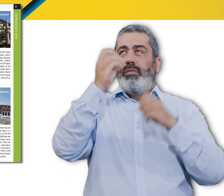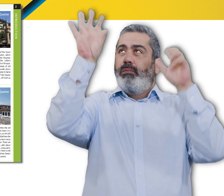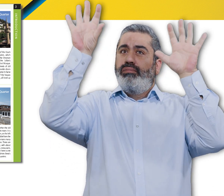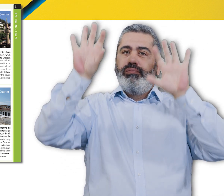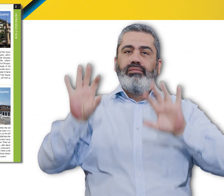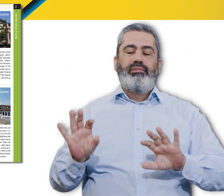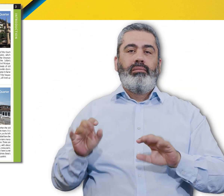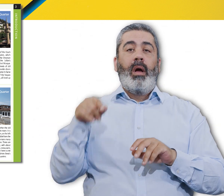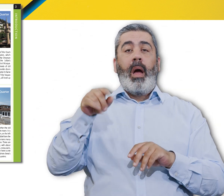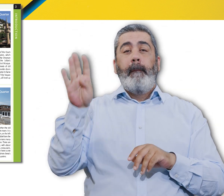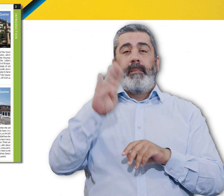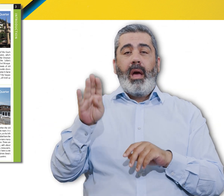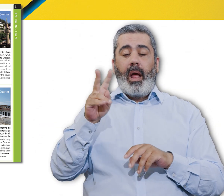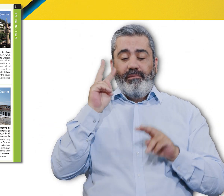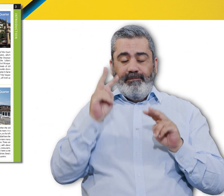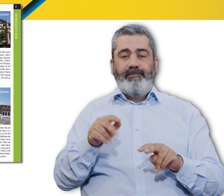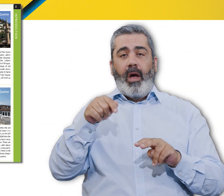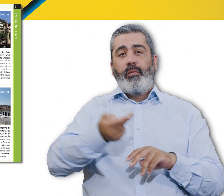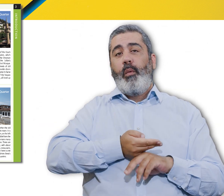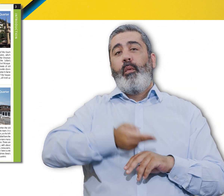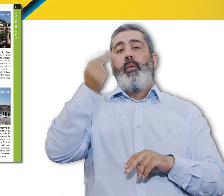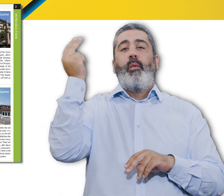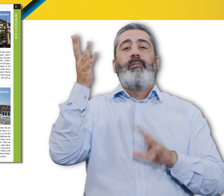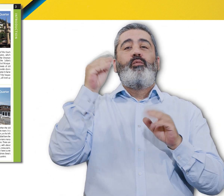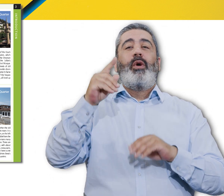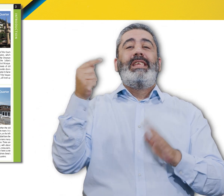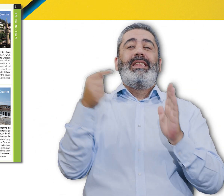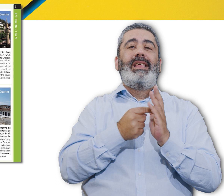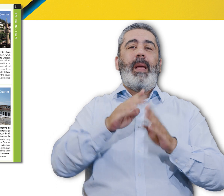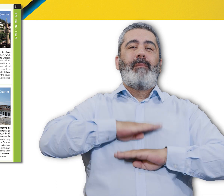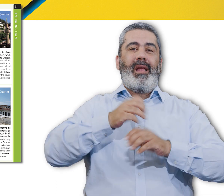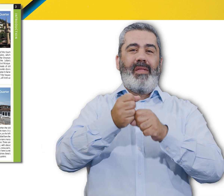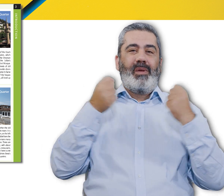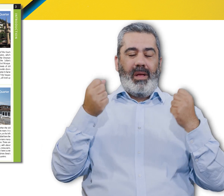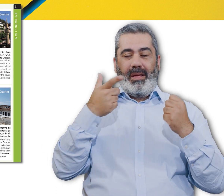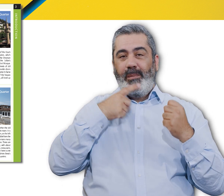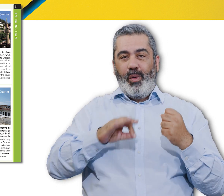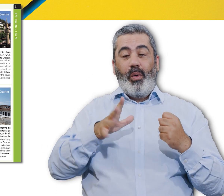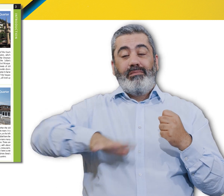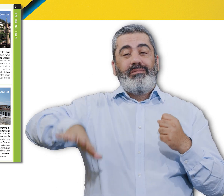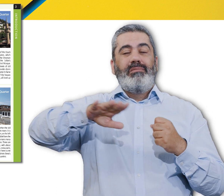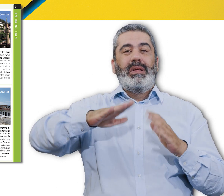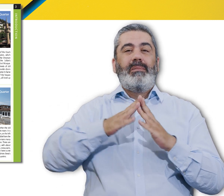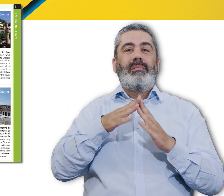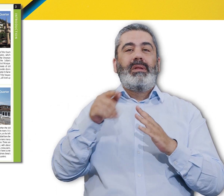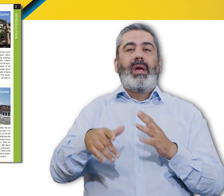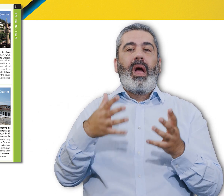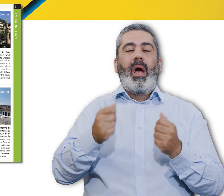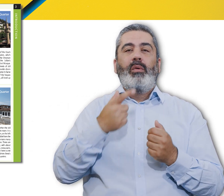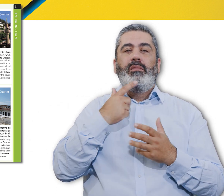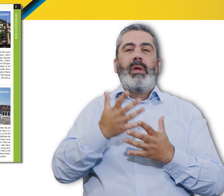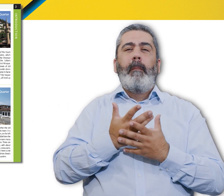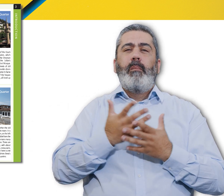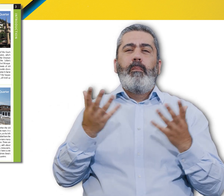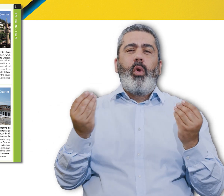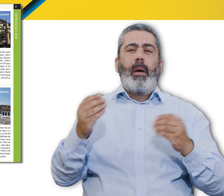fame as the city of 1,000 windows, as most of the houses have multiple large symmetrical windows, all lined up along the side of a rocky